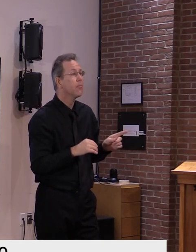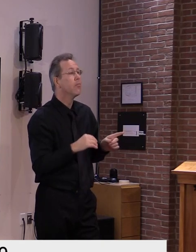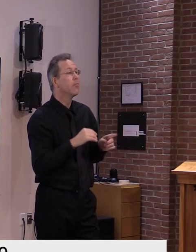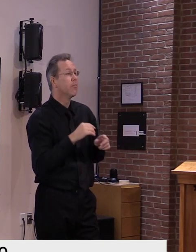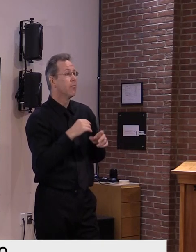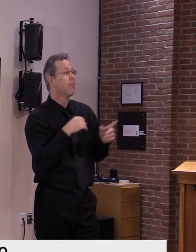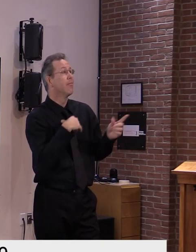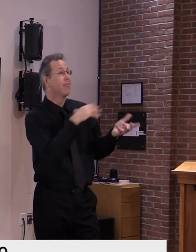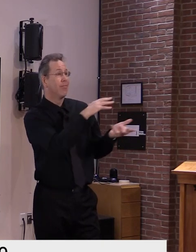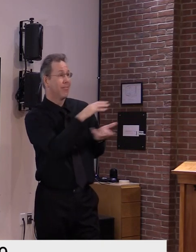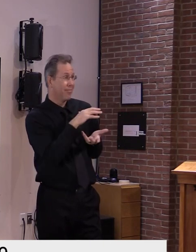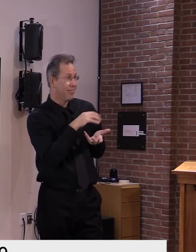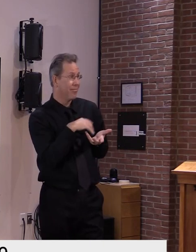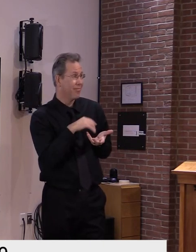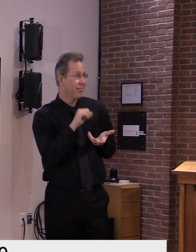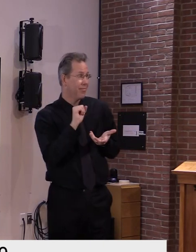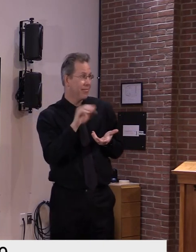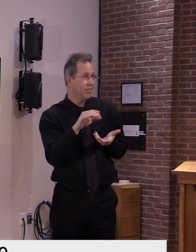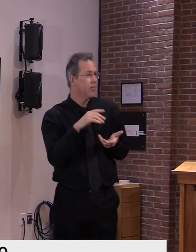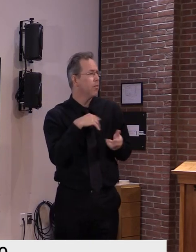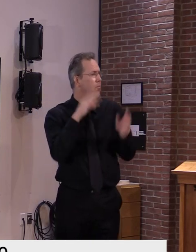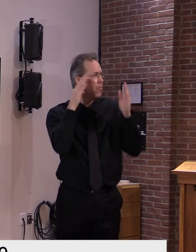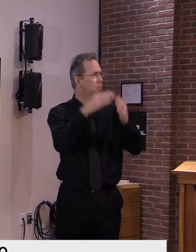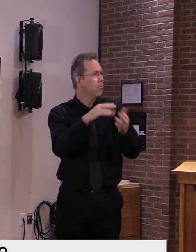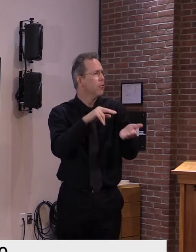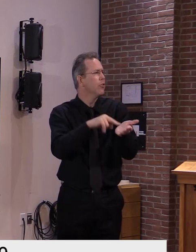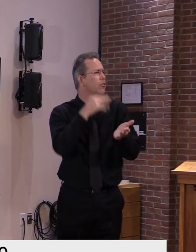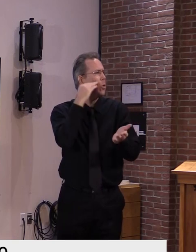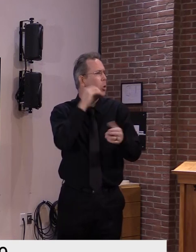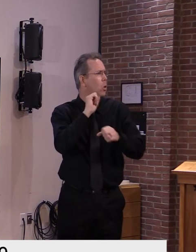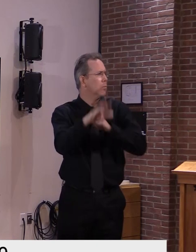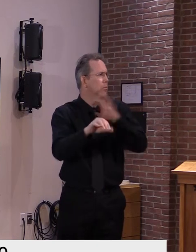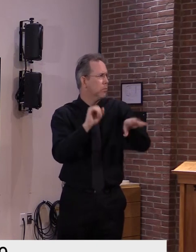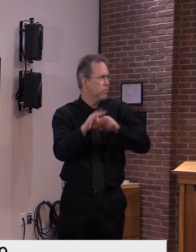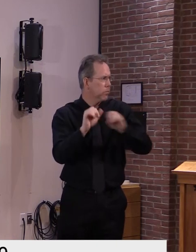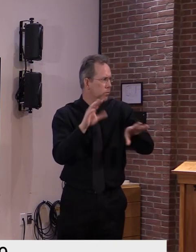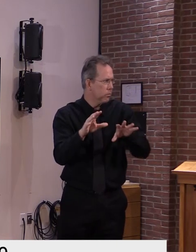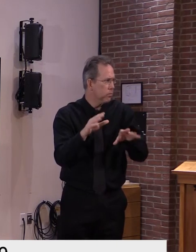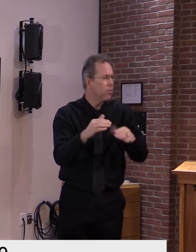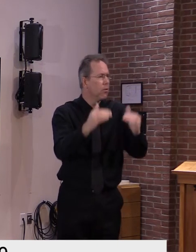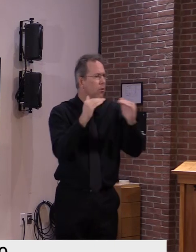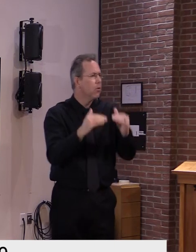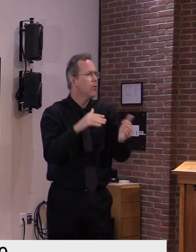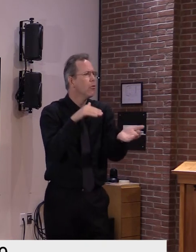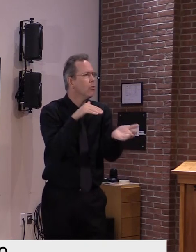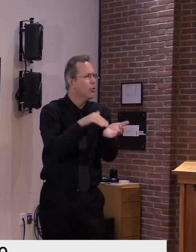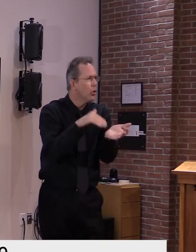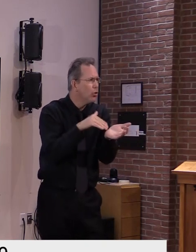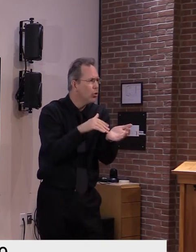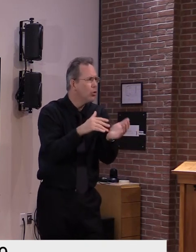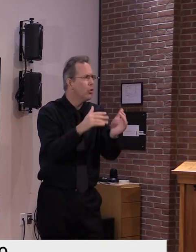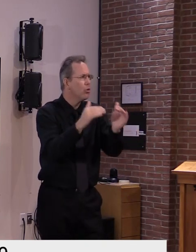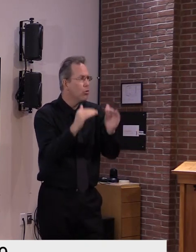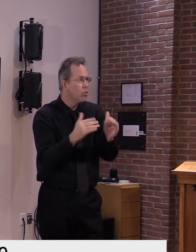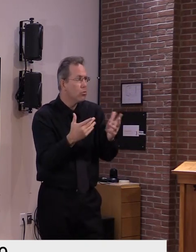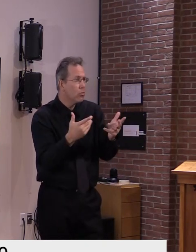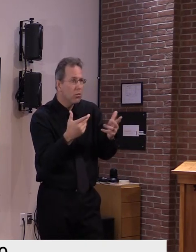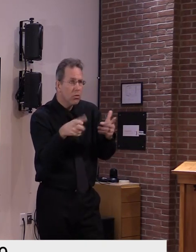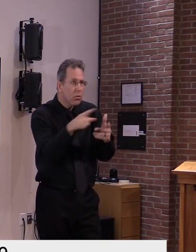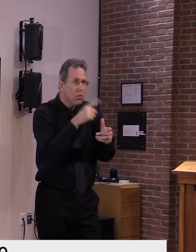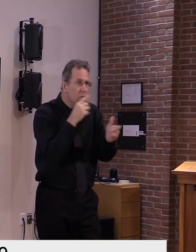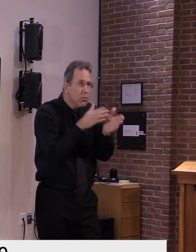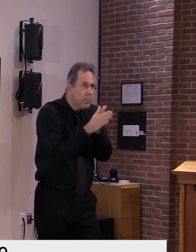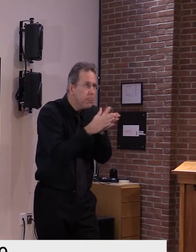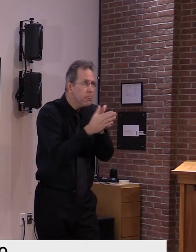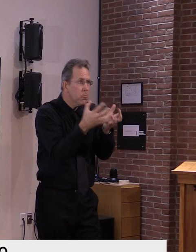very high. The healthcare workforce, our hospitals have been formally and informally surveying